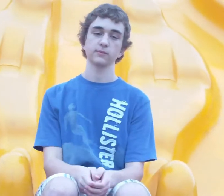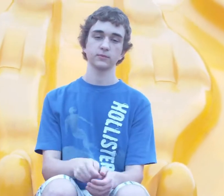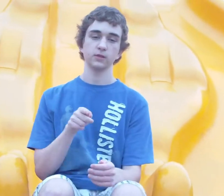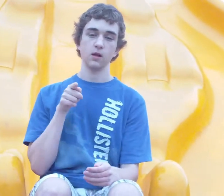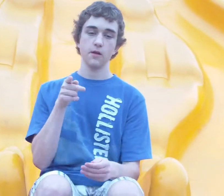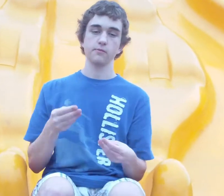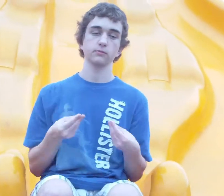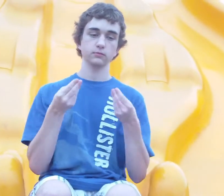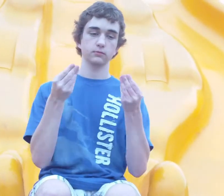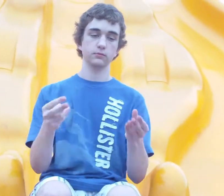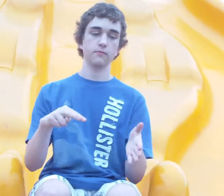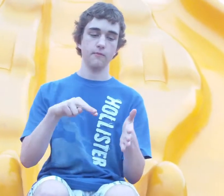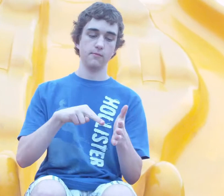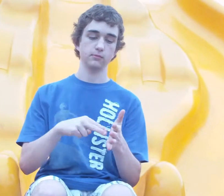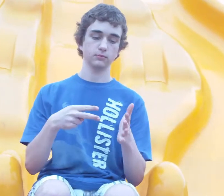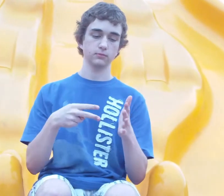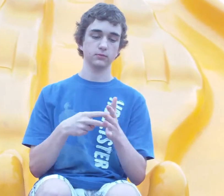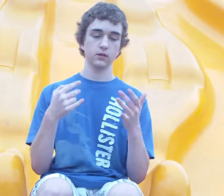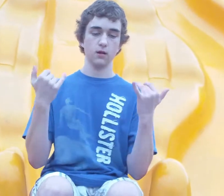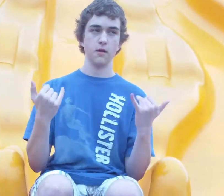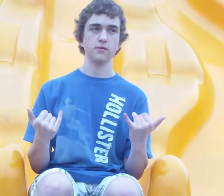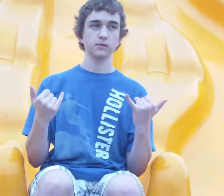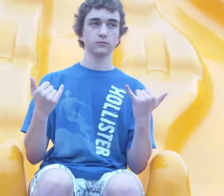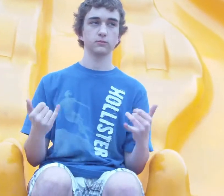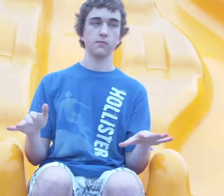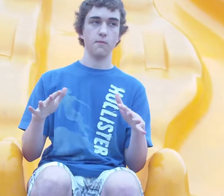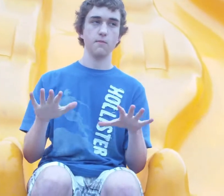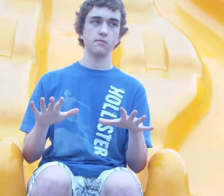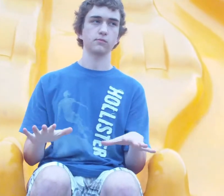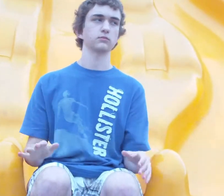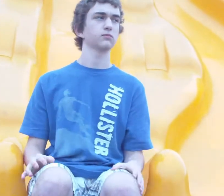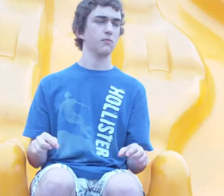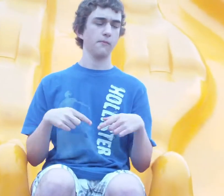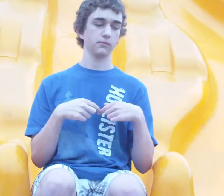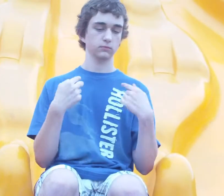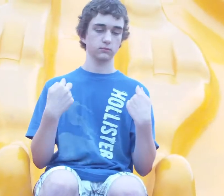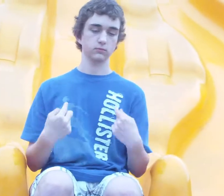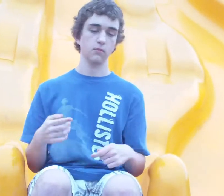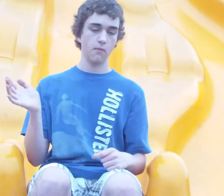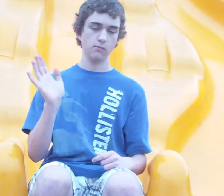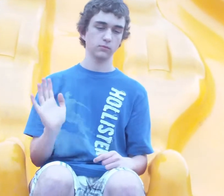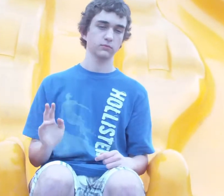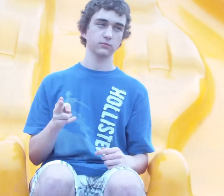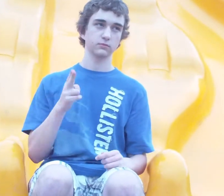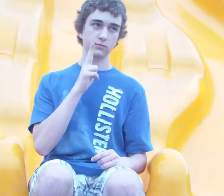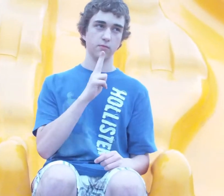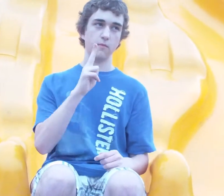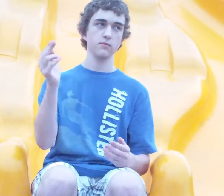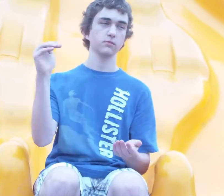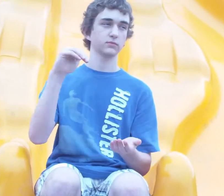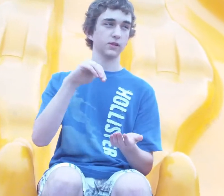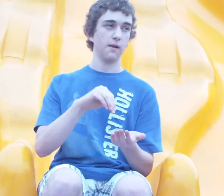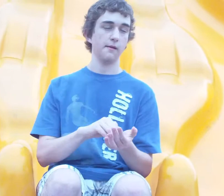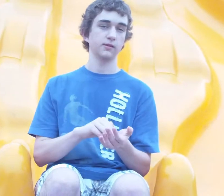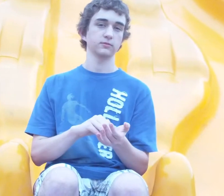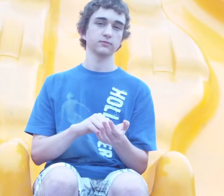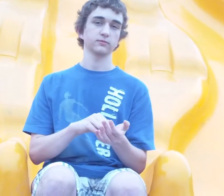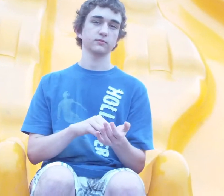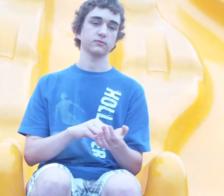Rewind. See, you gave me a purpose. Now I'm getting nervous that my heart would never sing again.